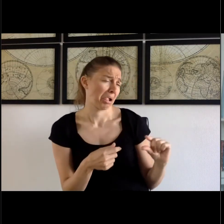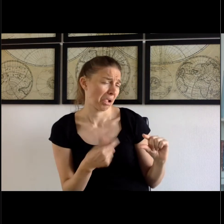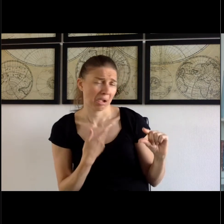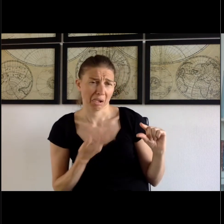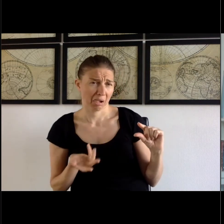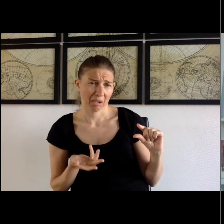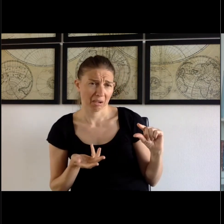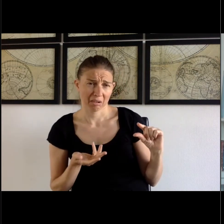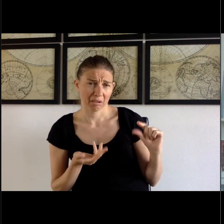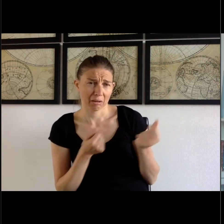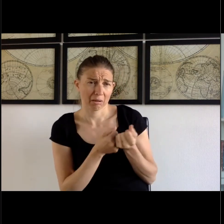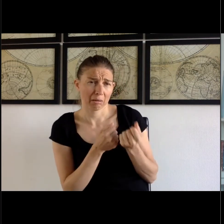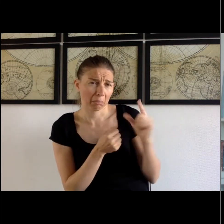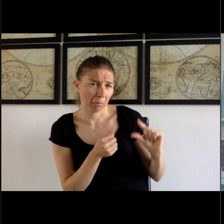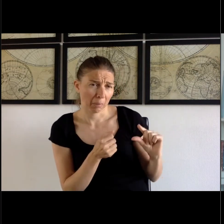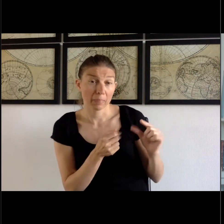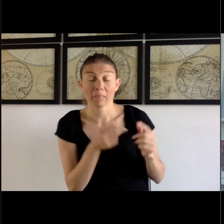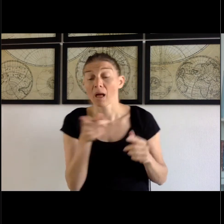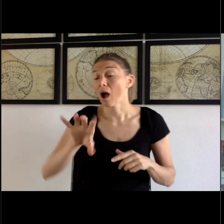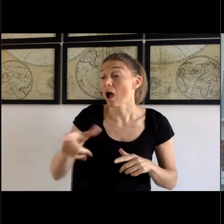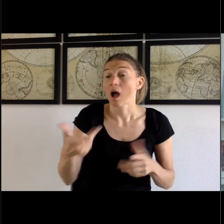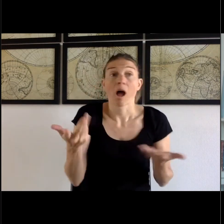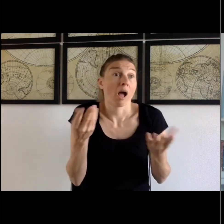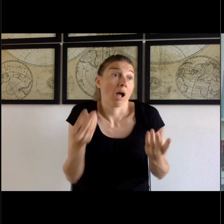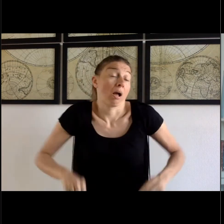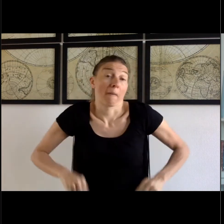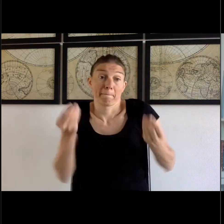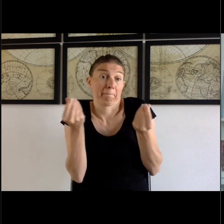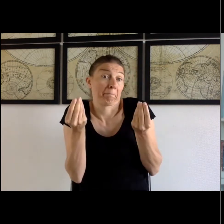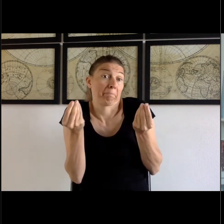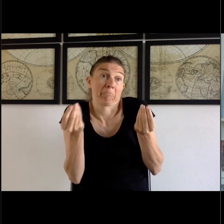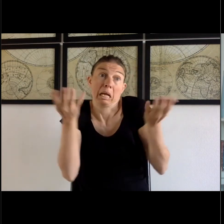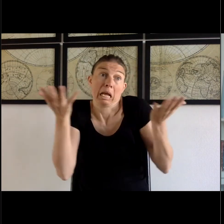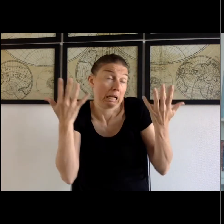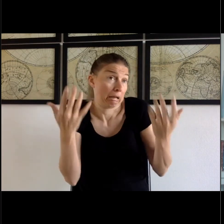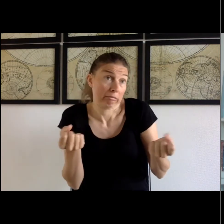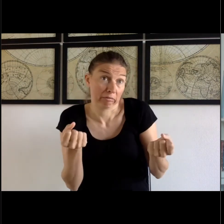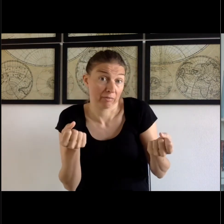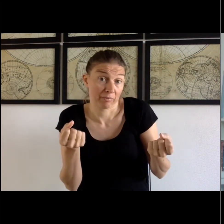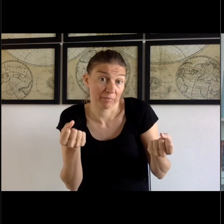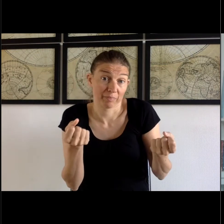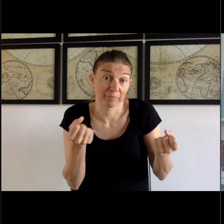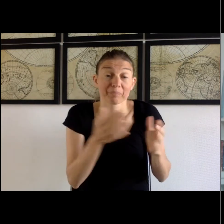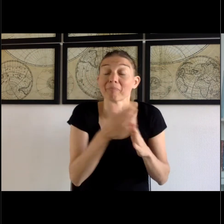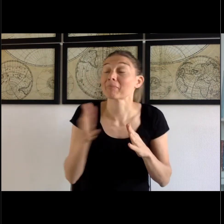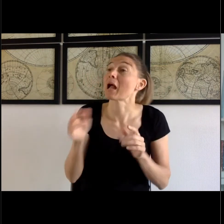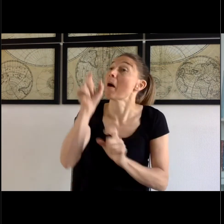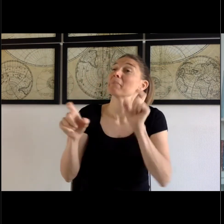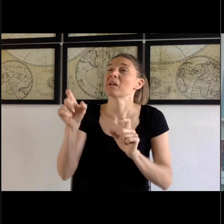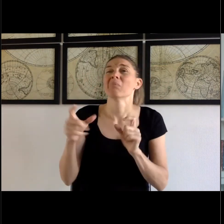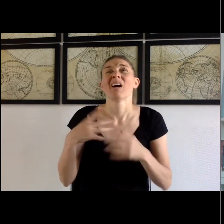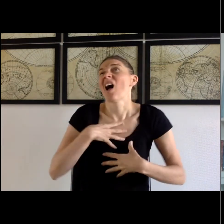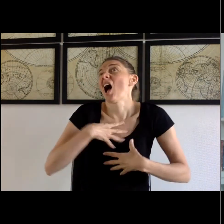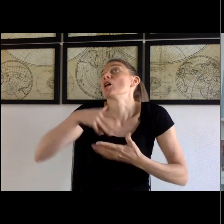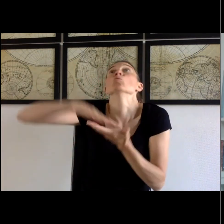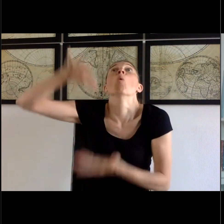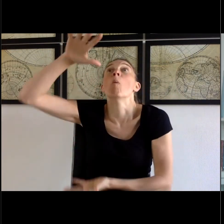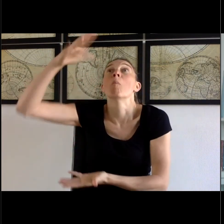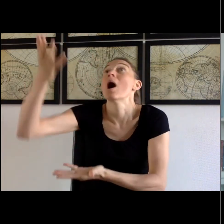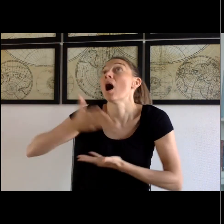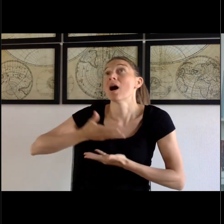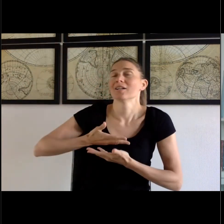that they don't have the money, and of course nobody says that support is too high for them. Of course